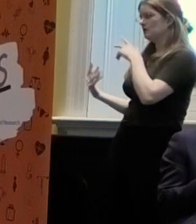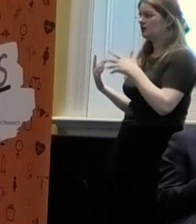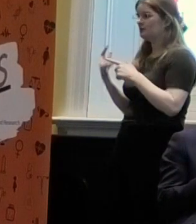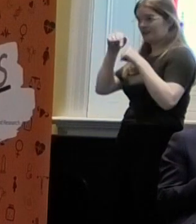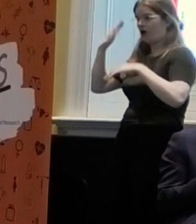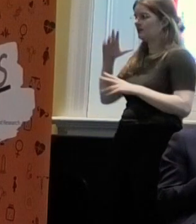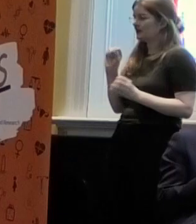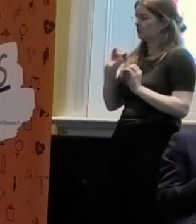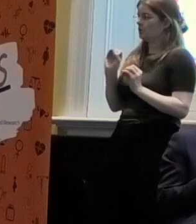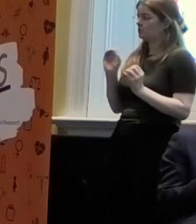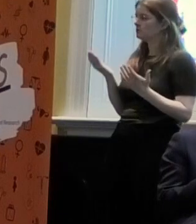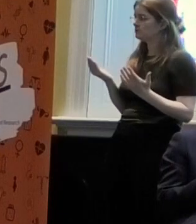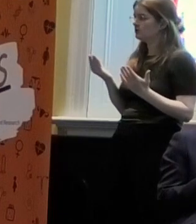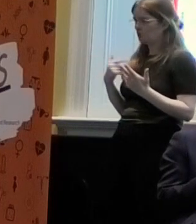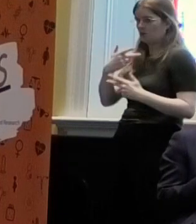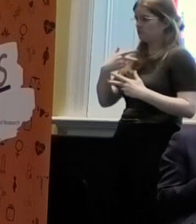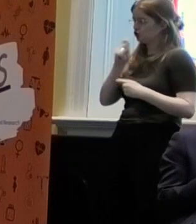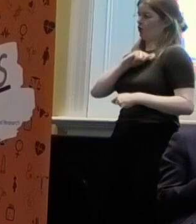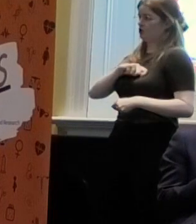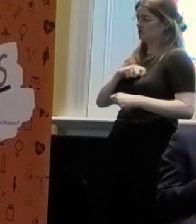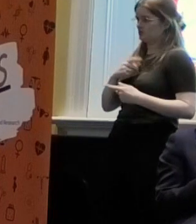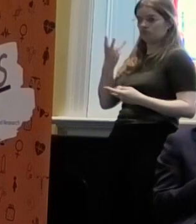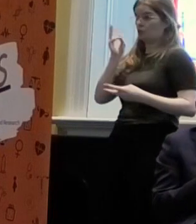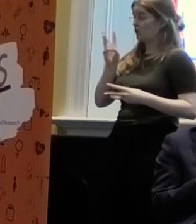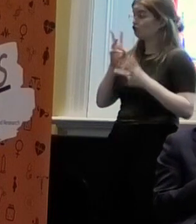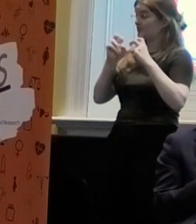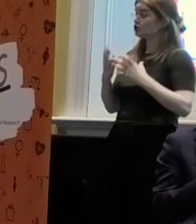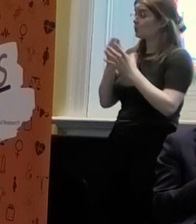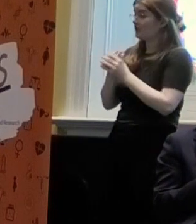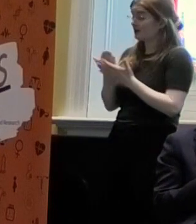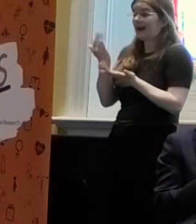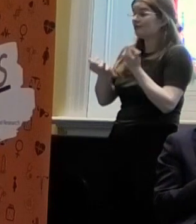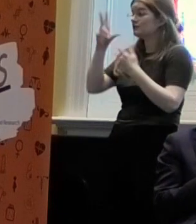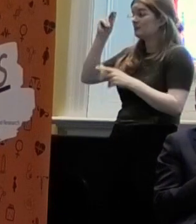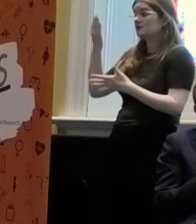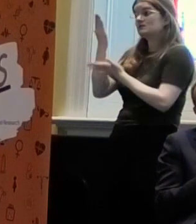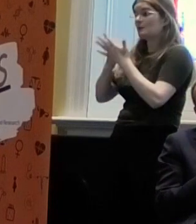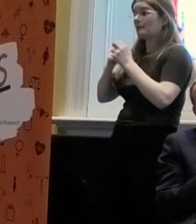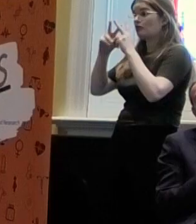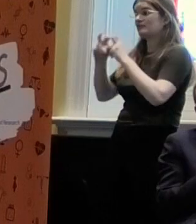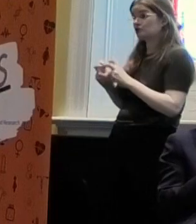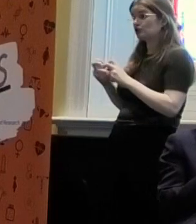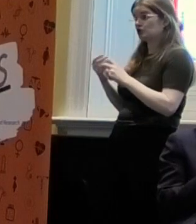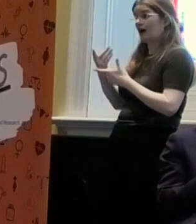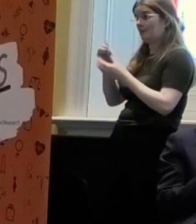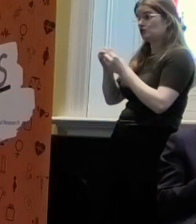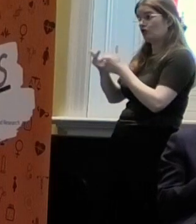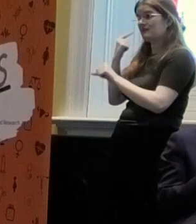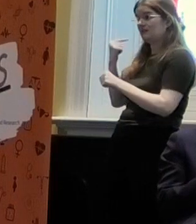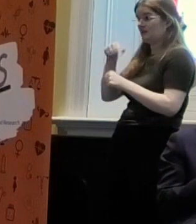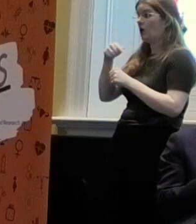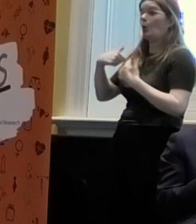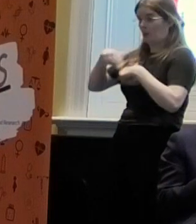trust and working together and doing research together. So, for example, some of the studies that I mentioned there, the home induction study and the born study, we